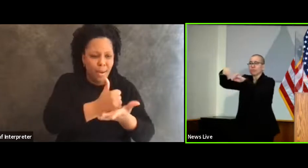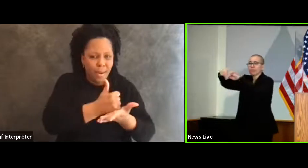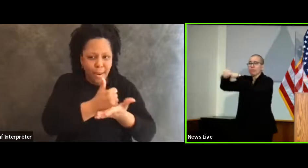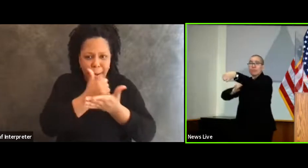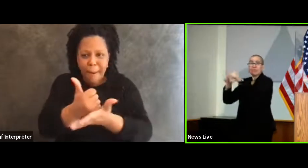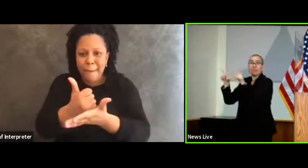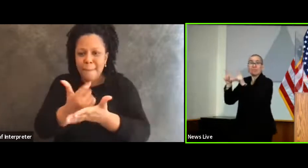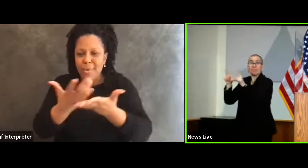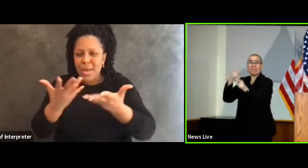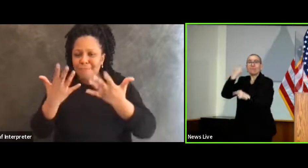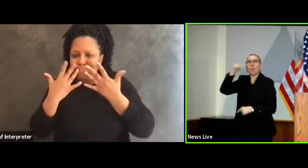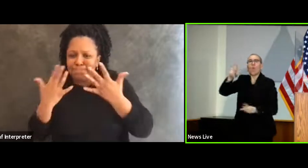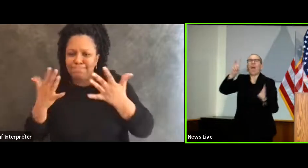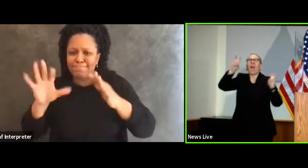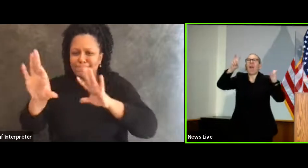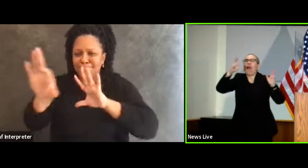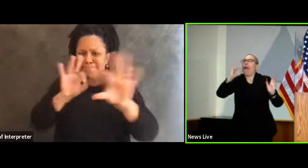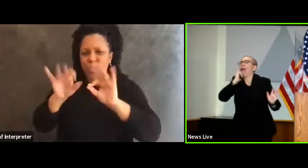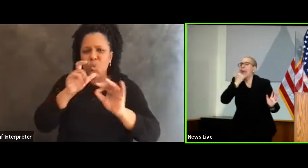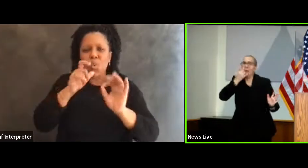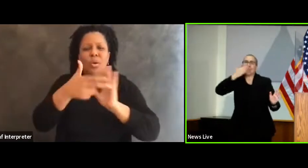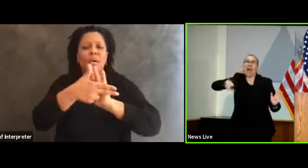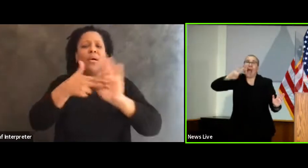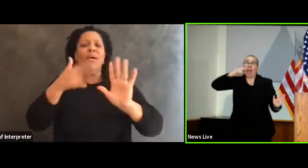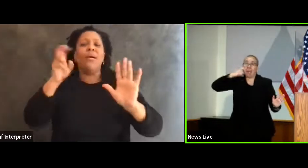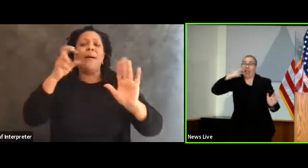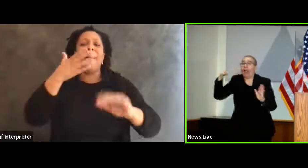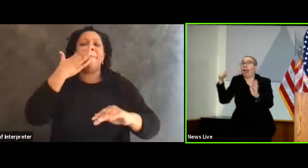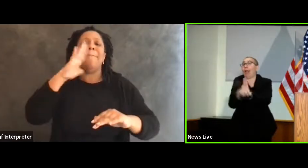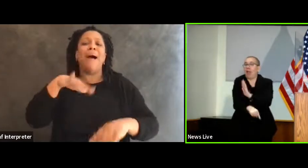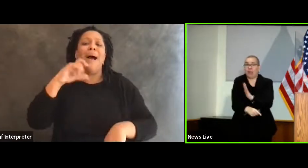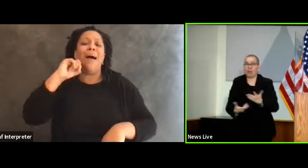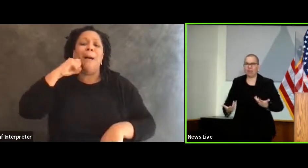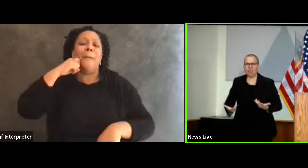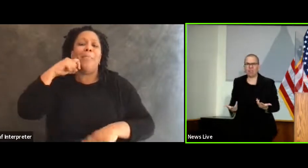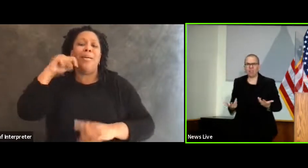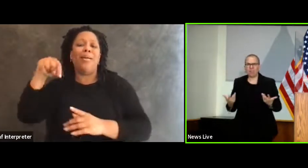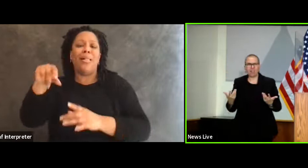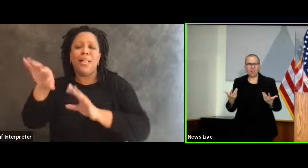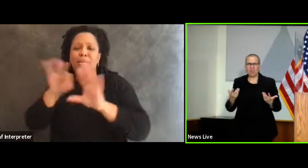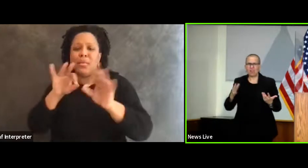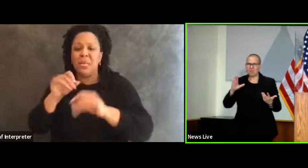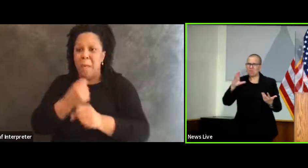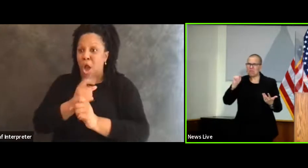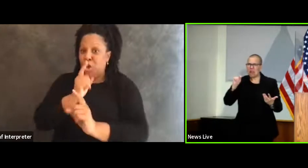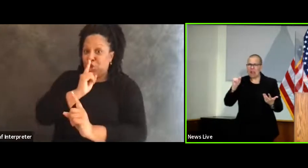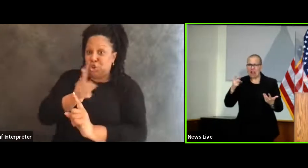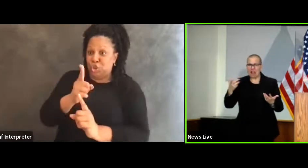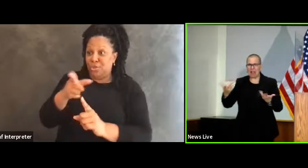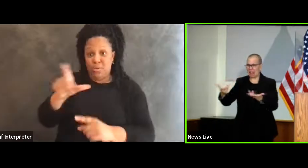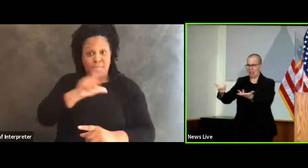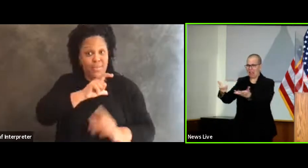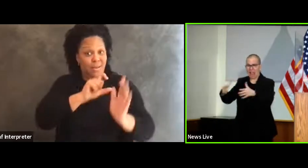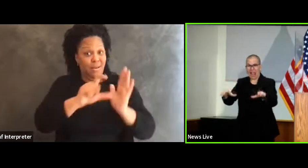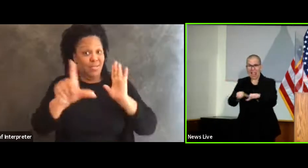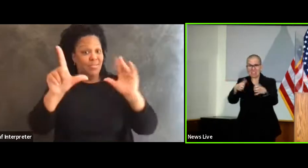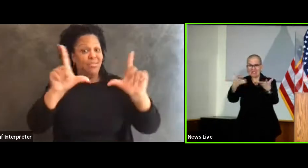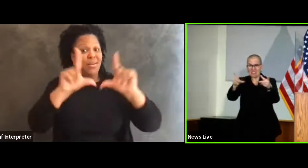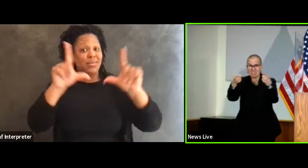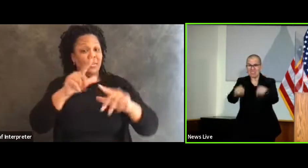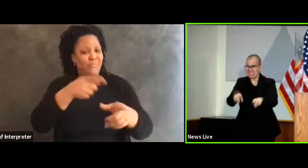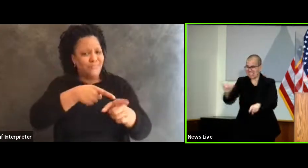apples and ensure that licensed professionals not act in unprofessional ways and in life-threatening